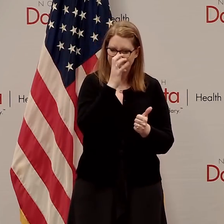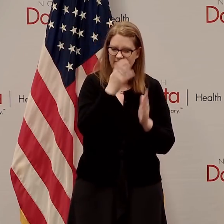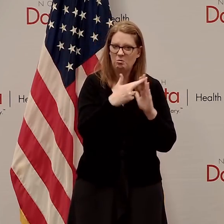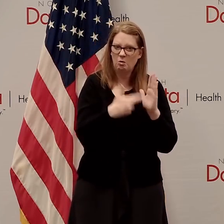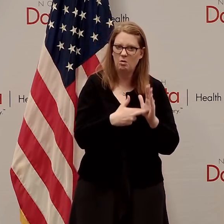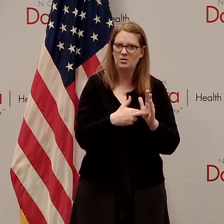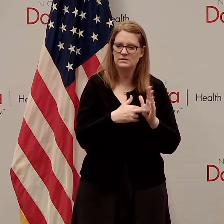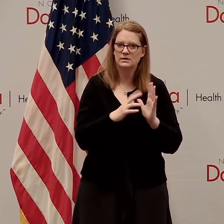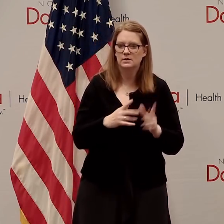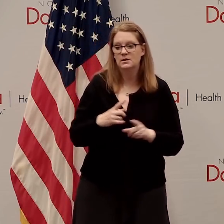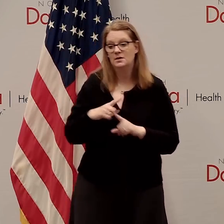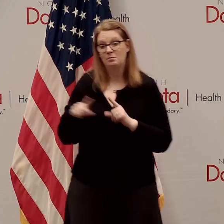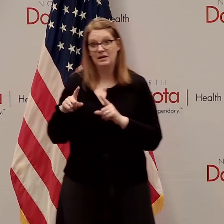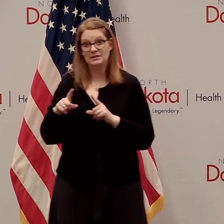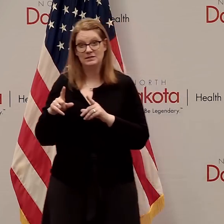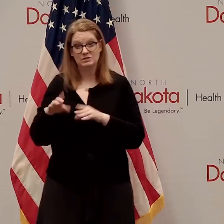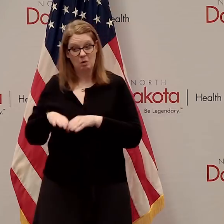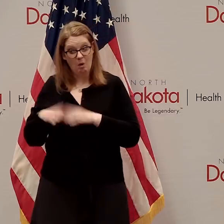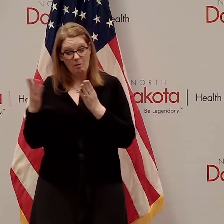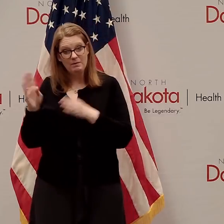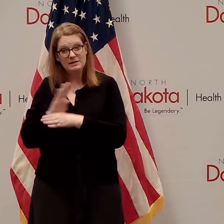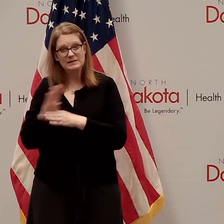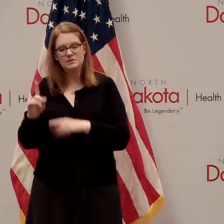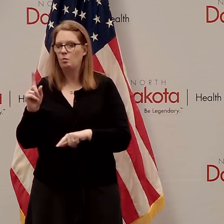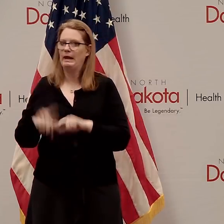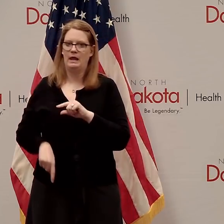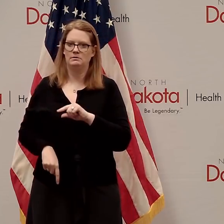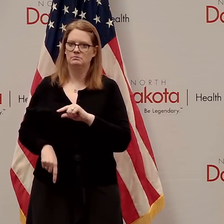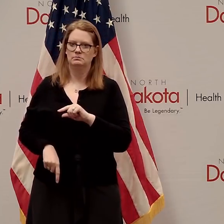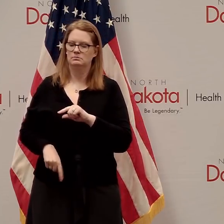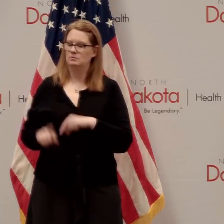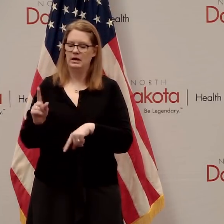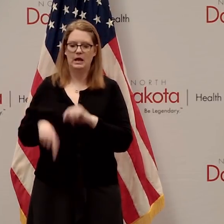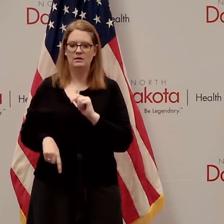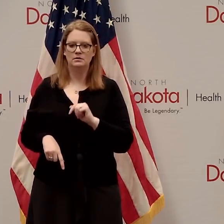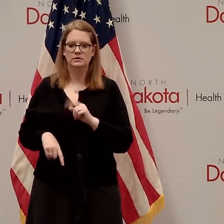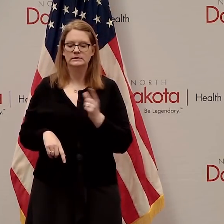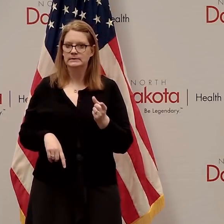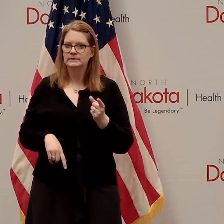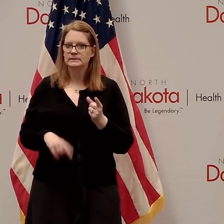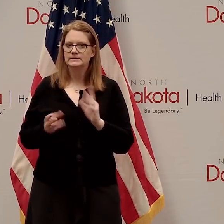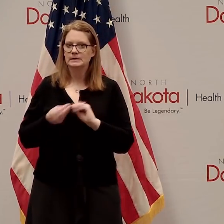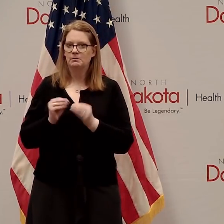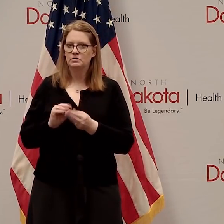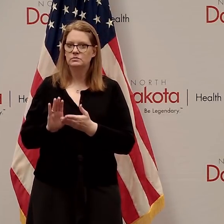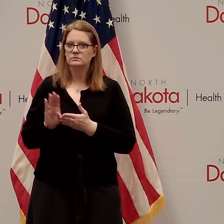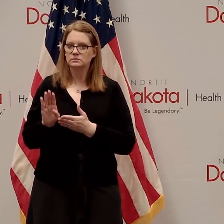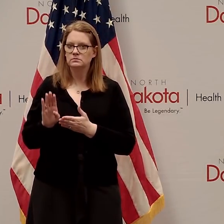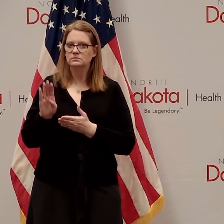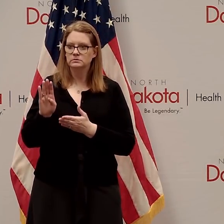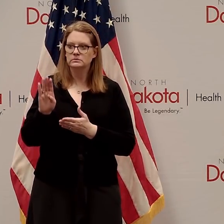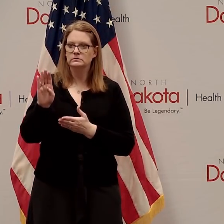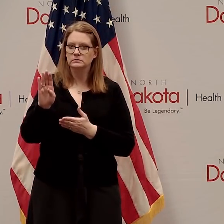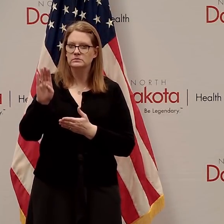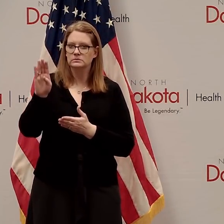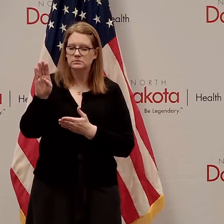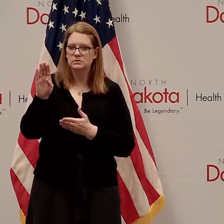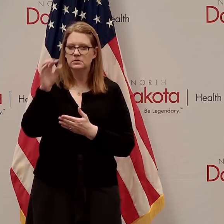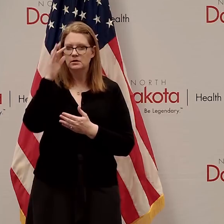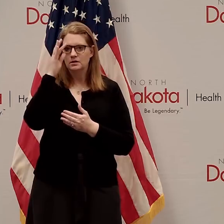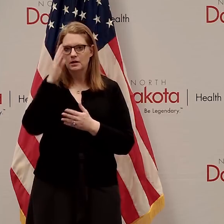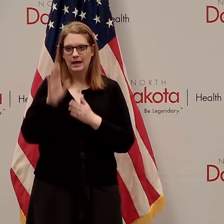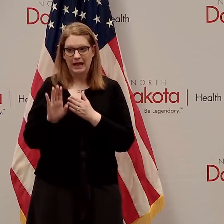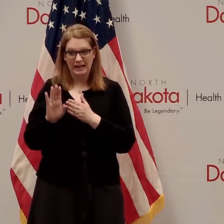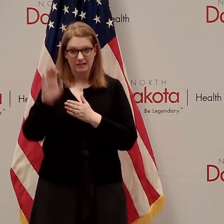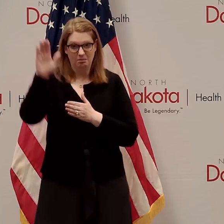to safely lift business closures at this time. As you saw from the numbers today, the numbers continue to climb, and the peak for North Dakota